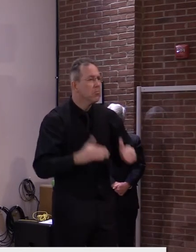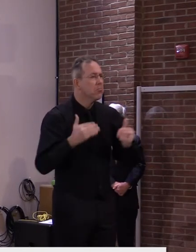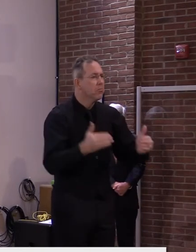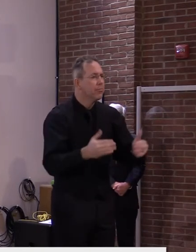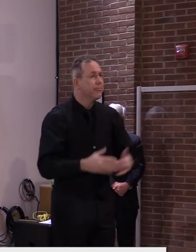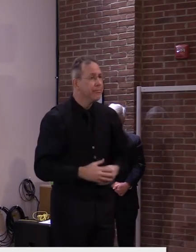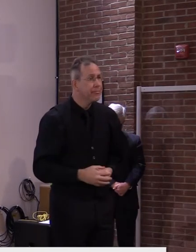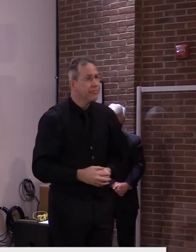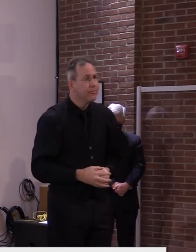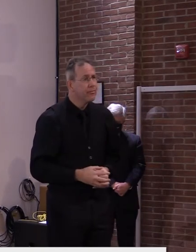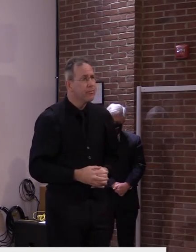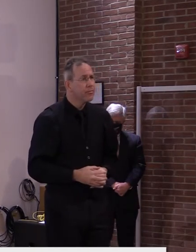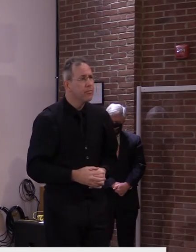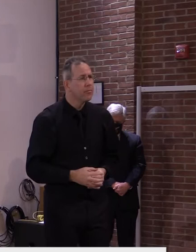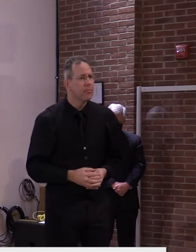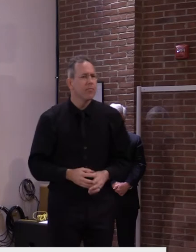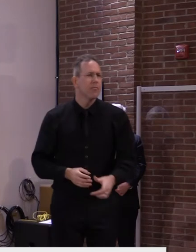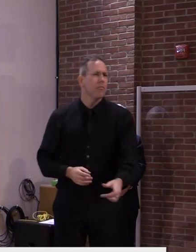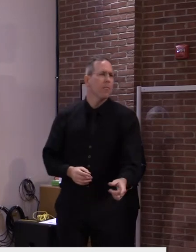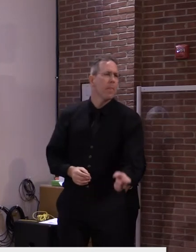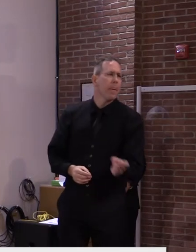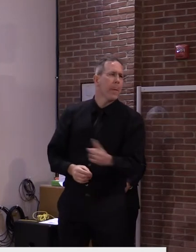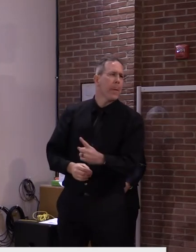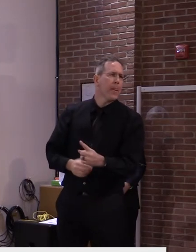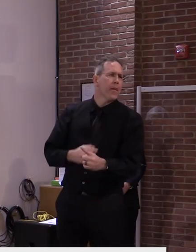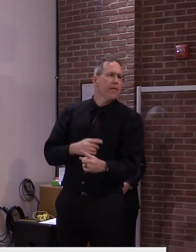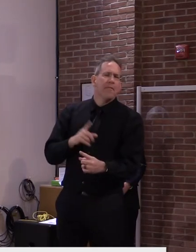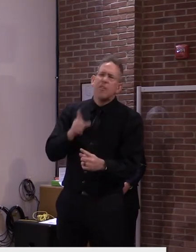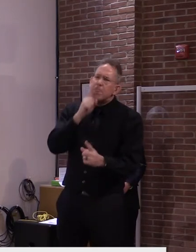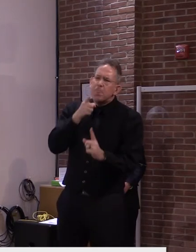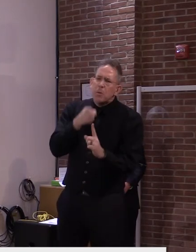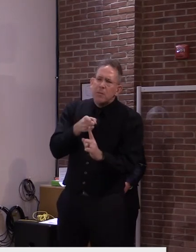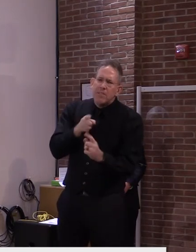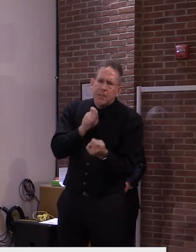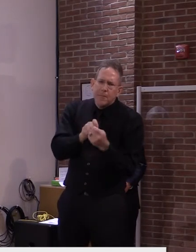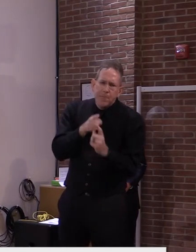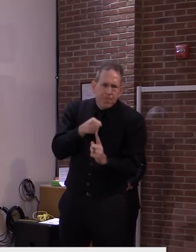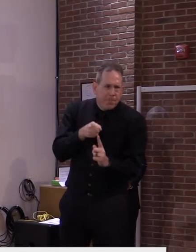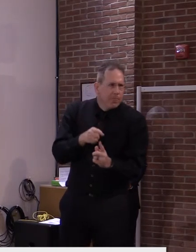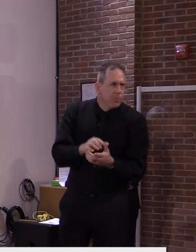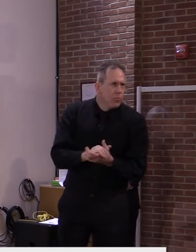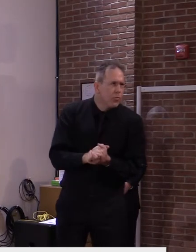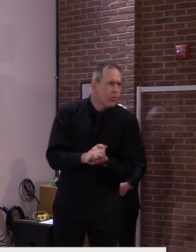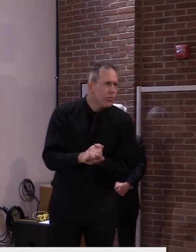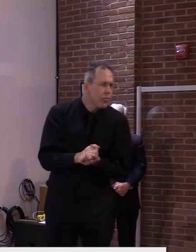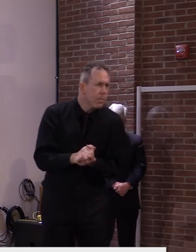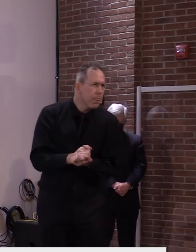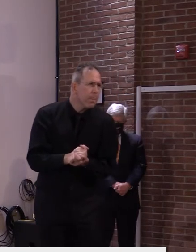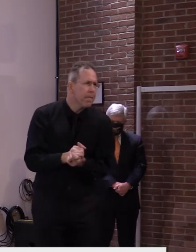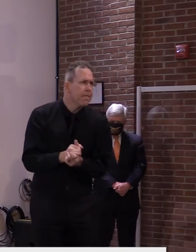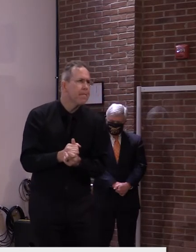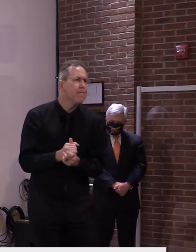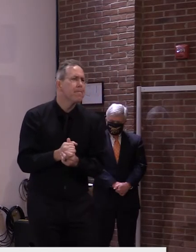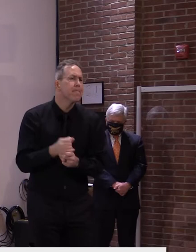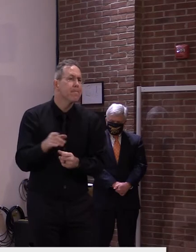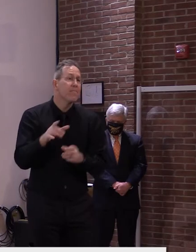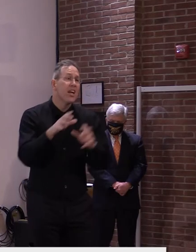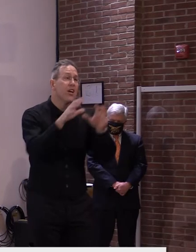taking it slightly more specific to a group that already has been vaccinated and is approaching